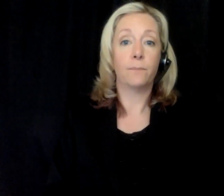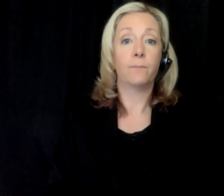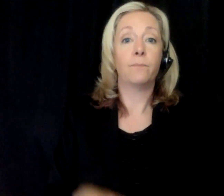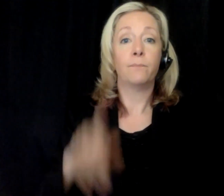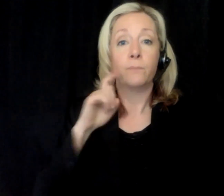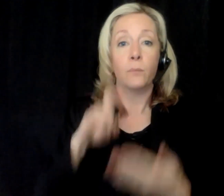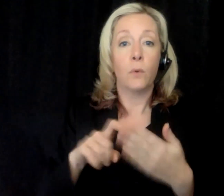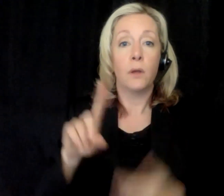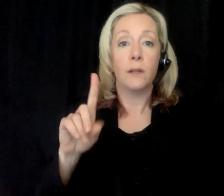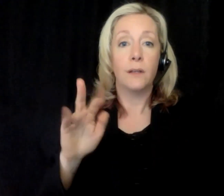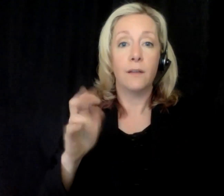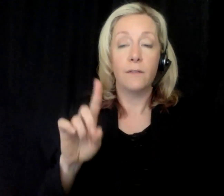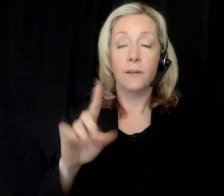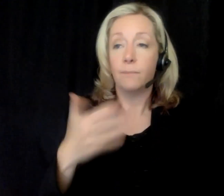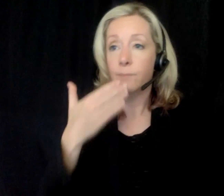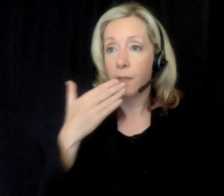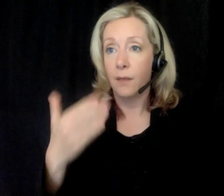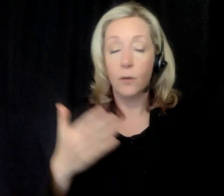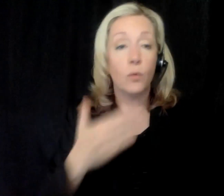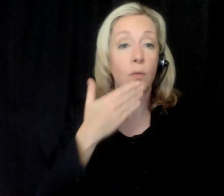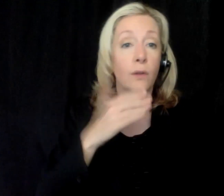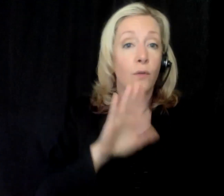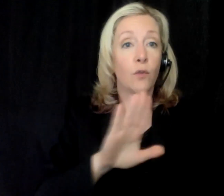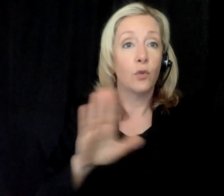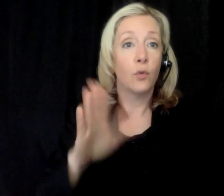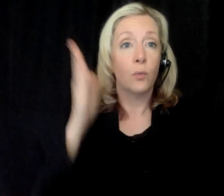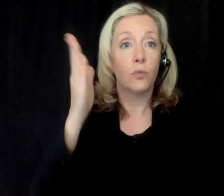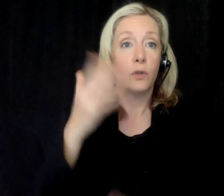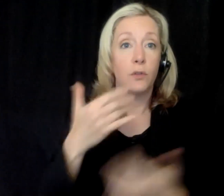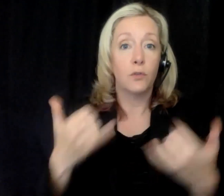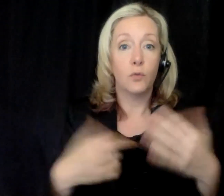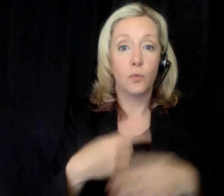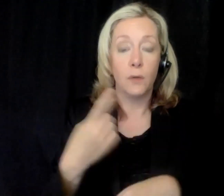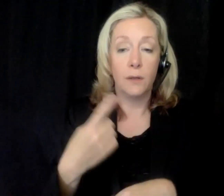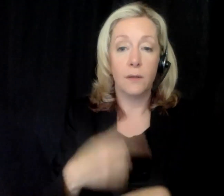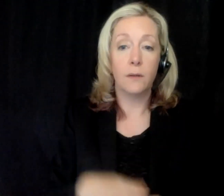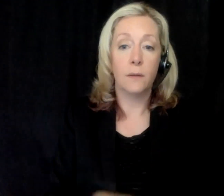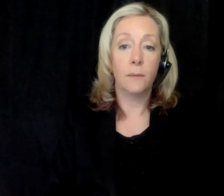David? Hi, Mr. Chairman. Yes, thank you. And thank you for the presentation here today. When